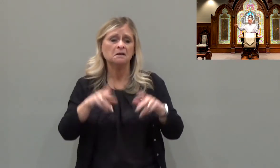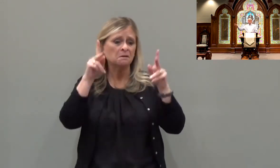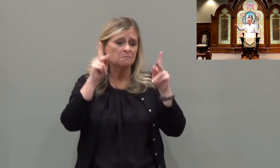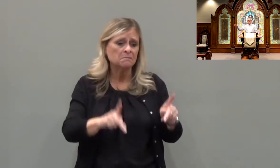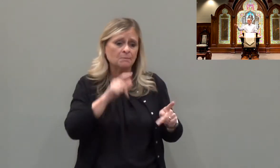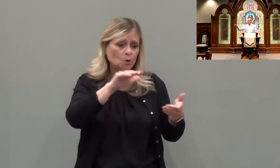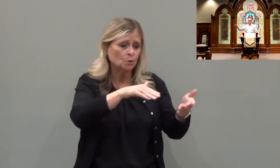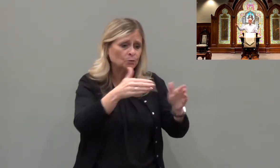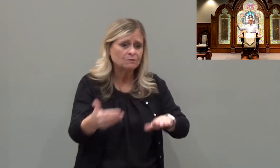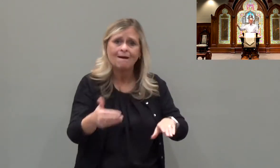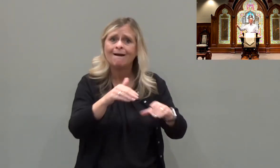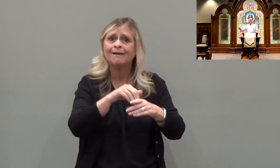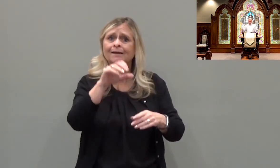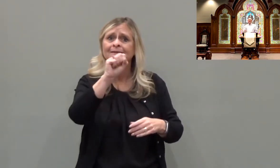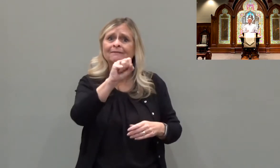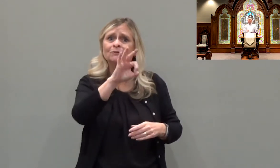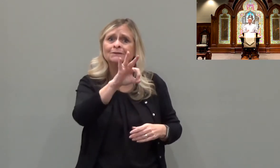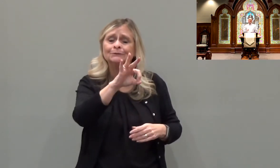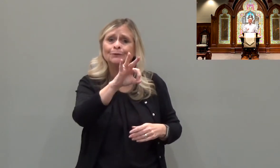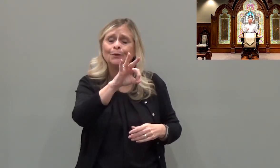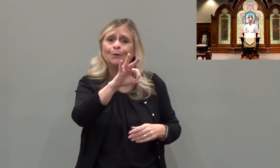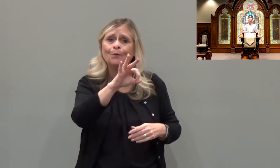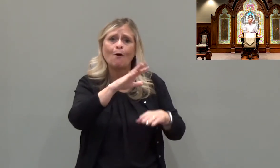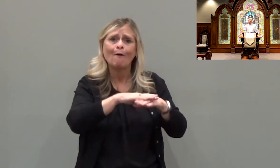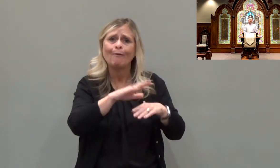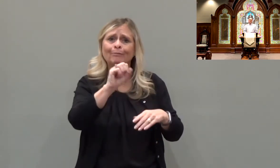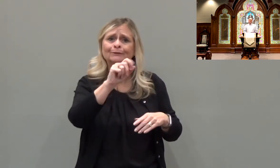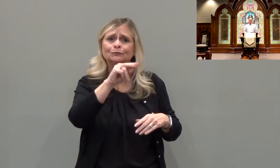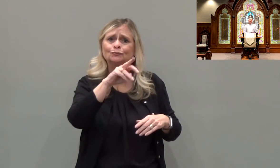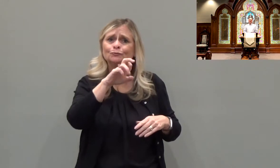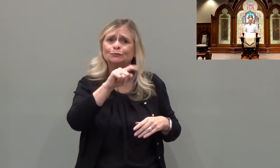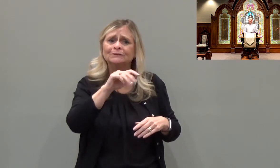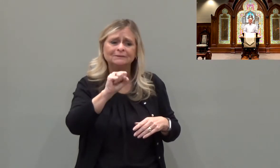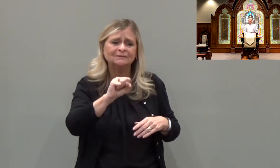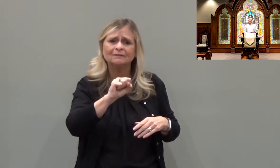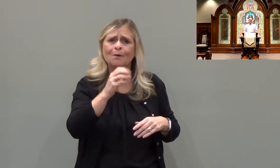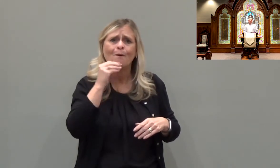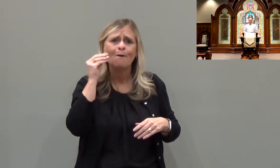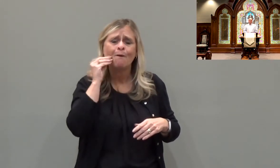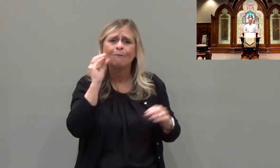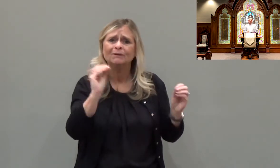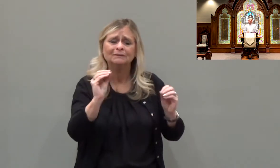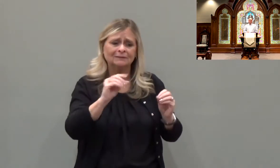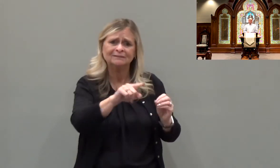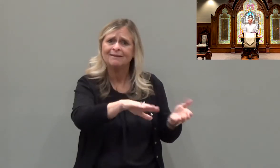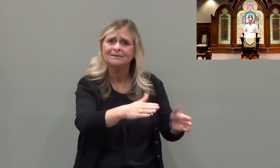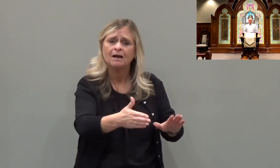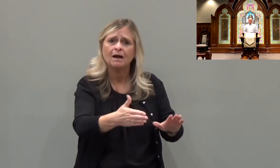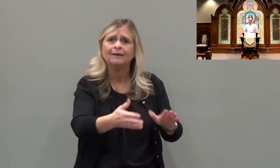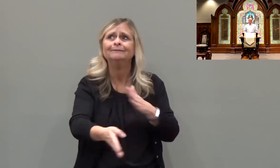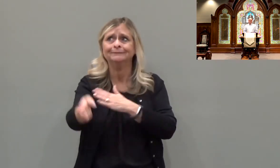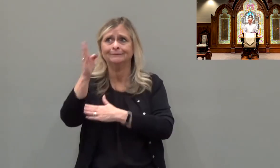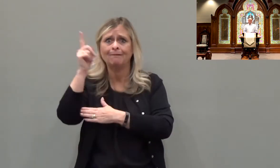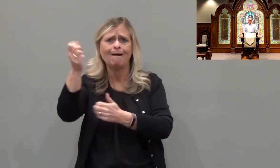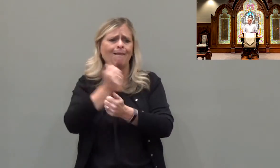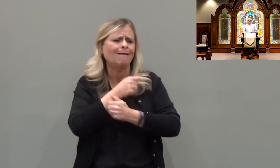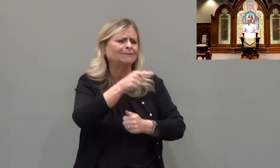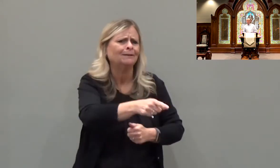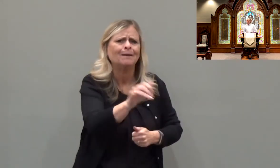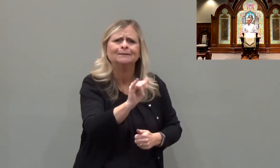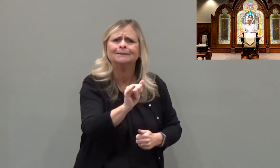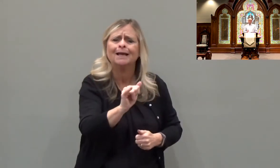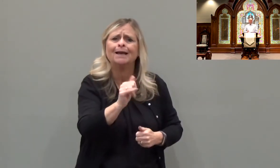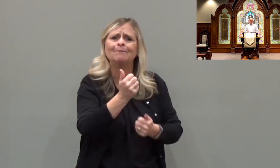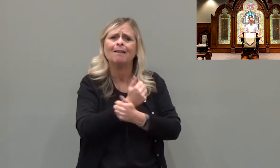on the street in San Francisco that God doesn't love just as much as he loves me or you. There is